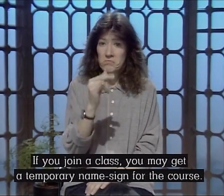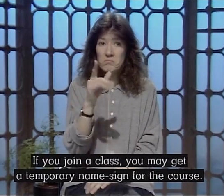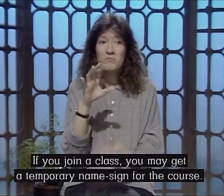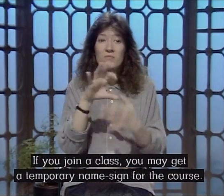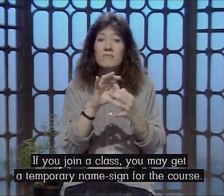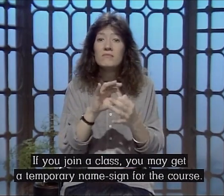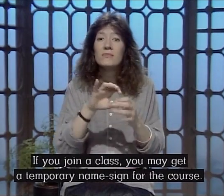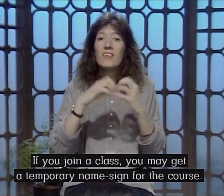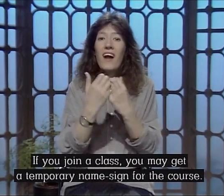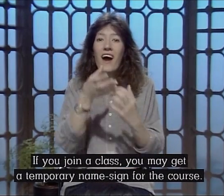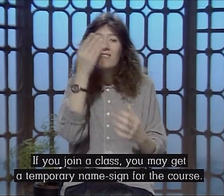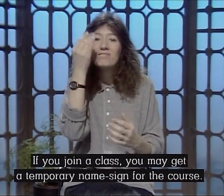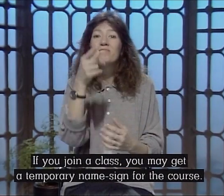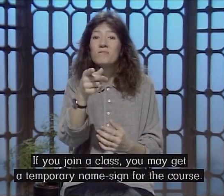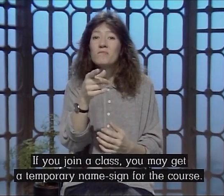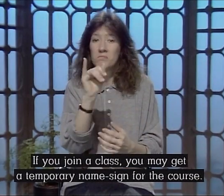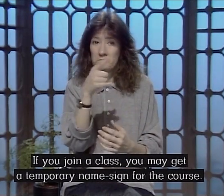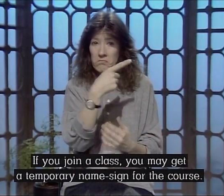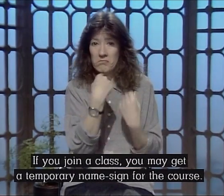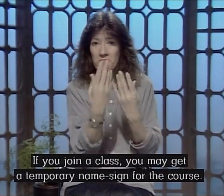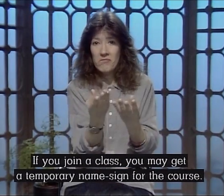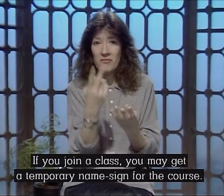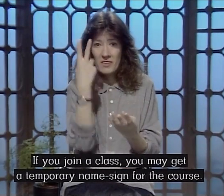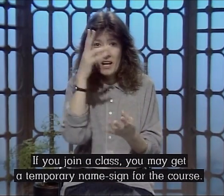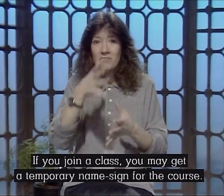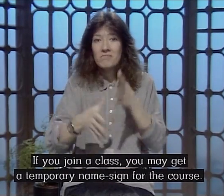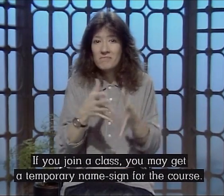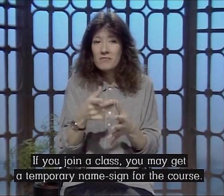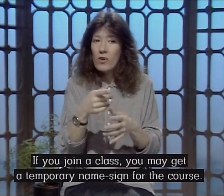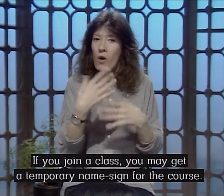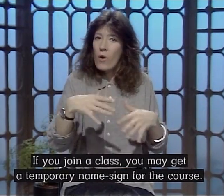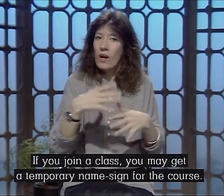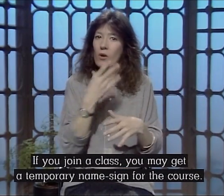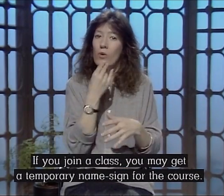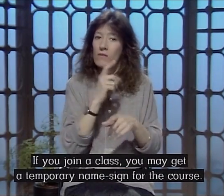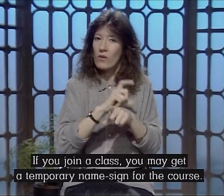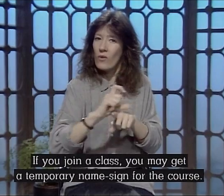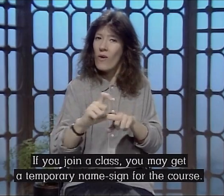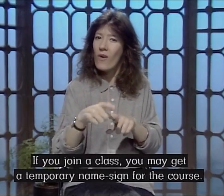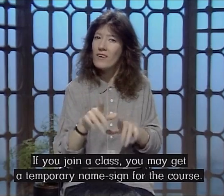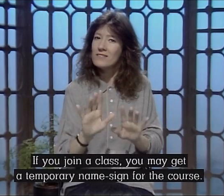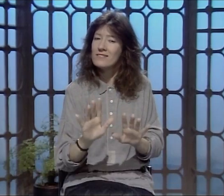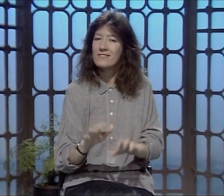If you join a local class, you may be given a temporary name sign to be used on the course.